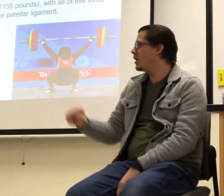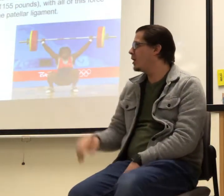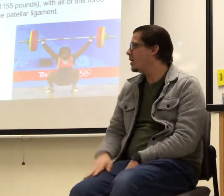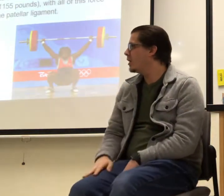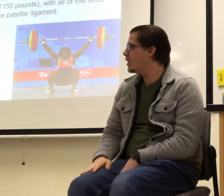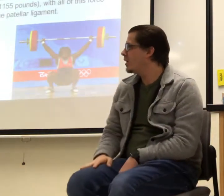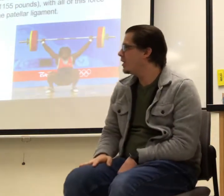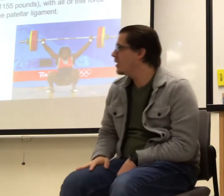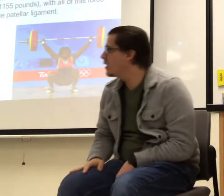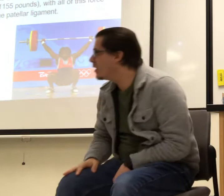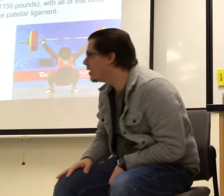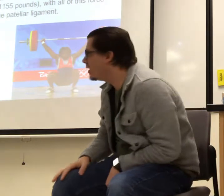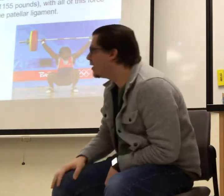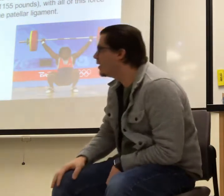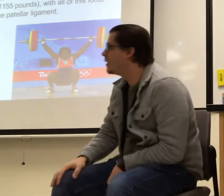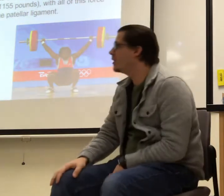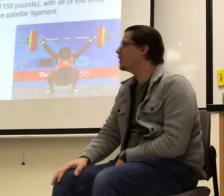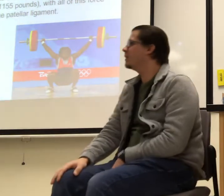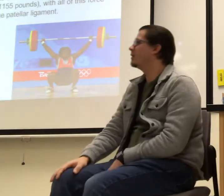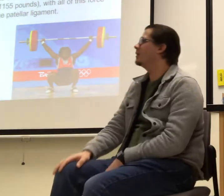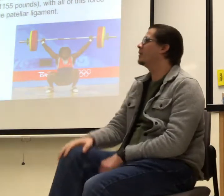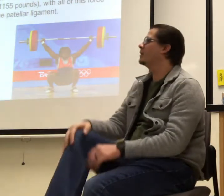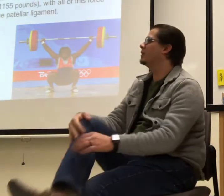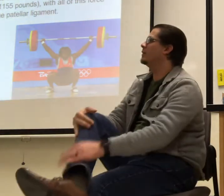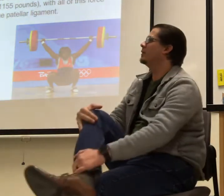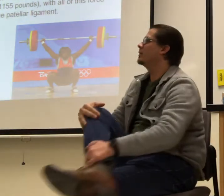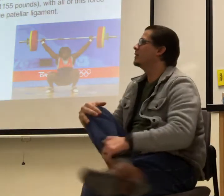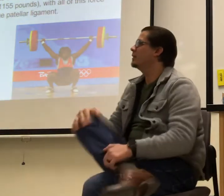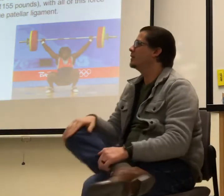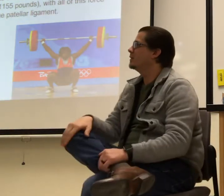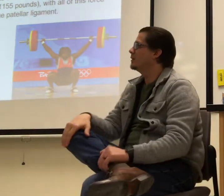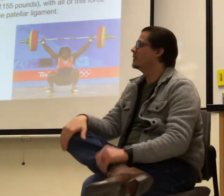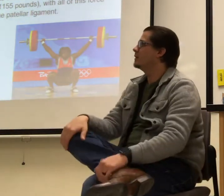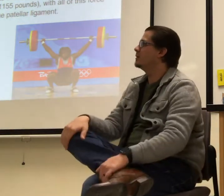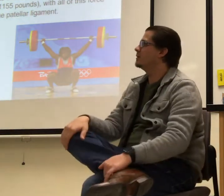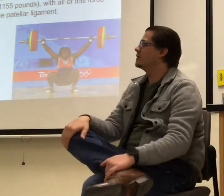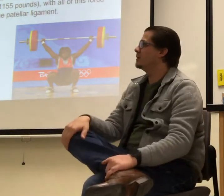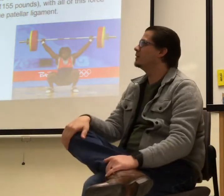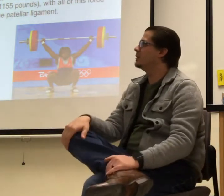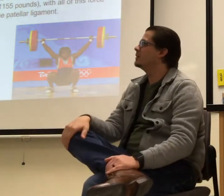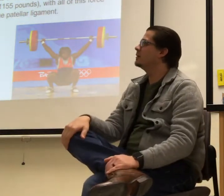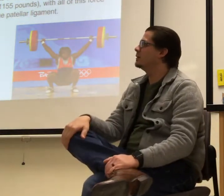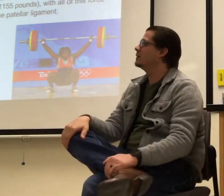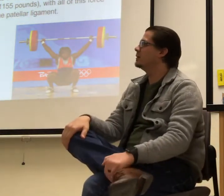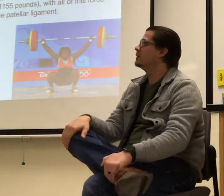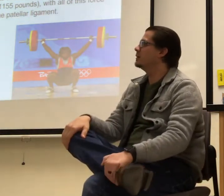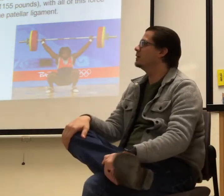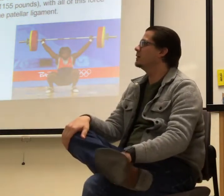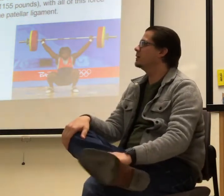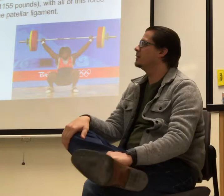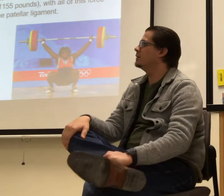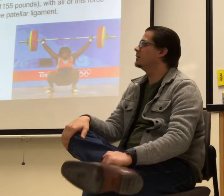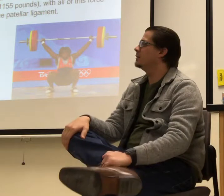So I start off with a picture of a world-class weightlifter. I'm trying to execute a